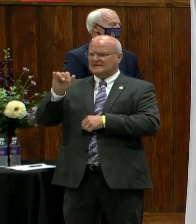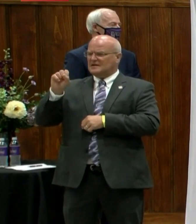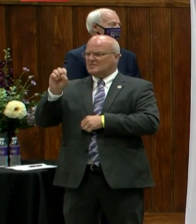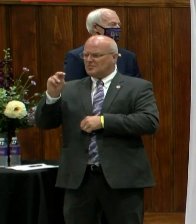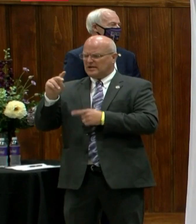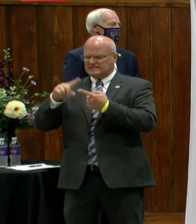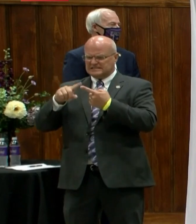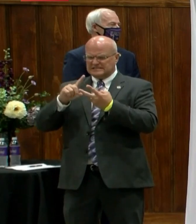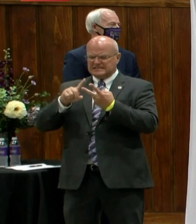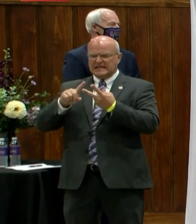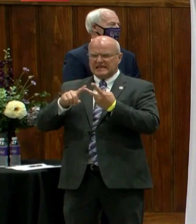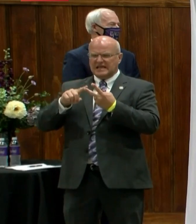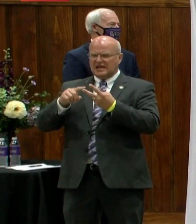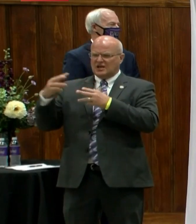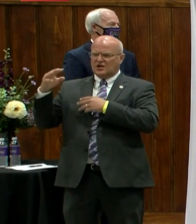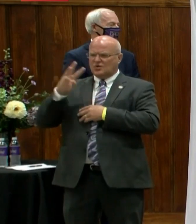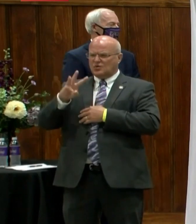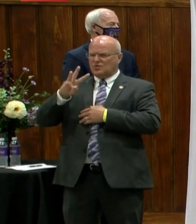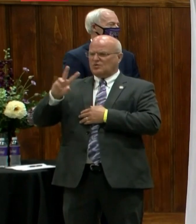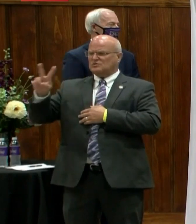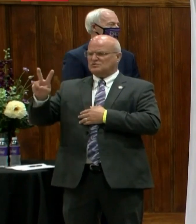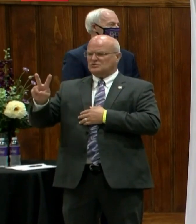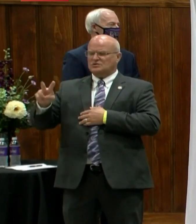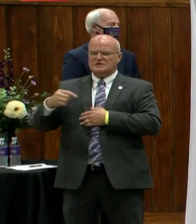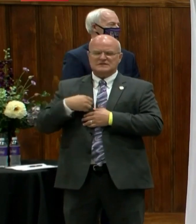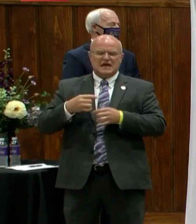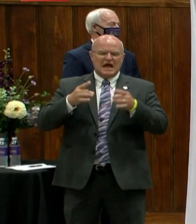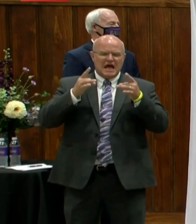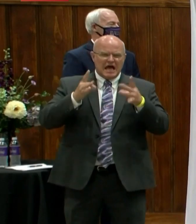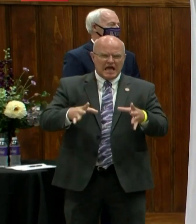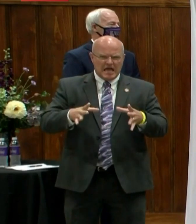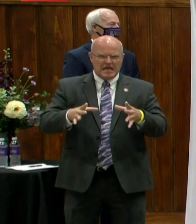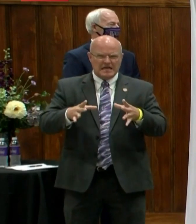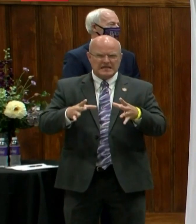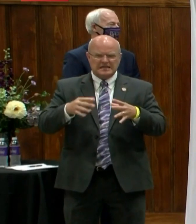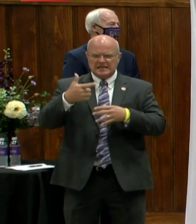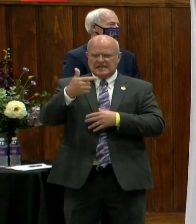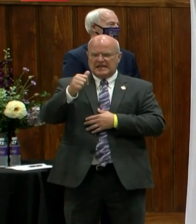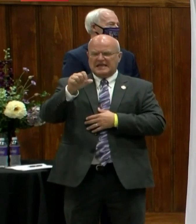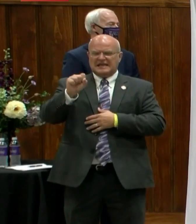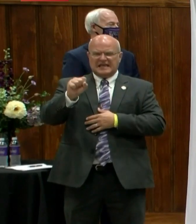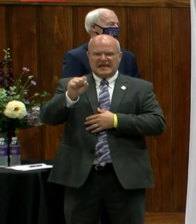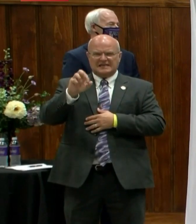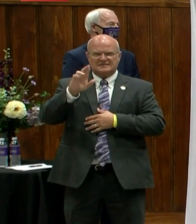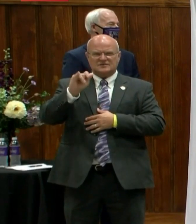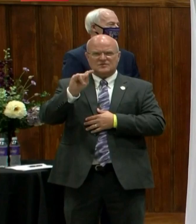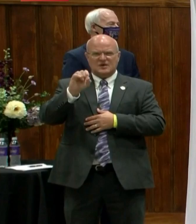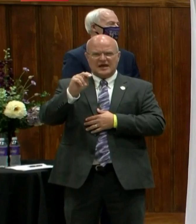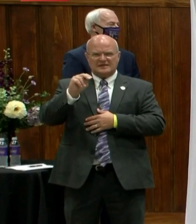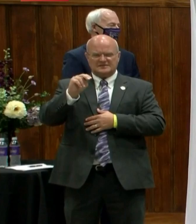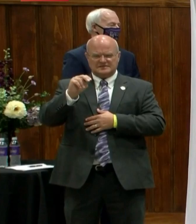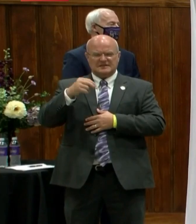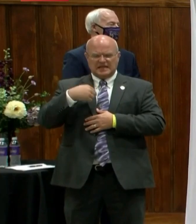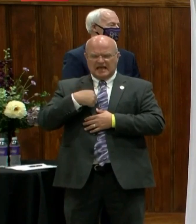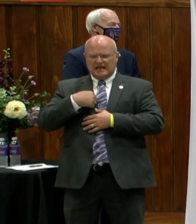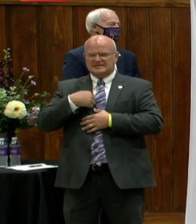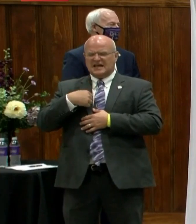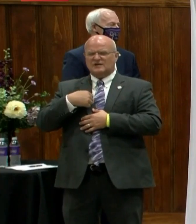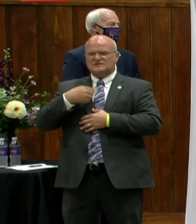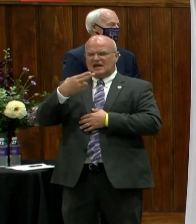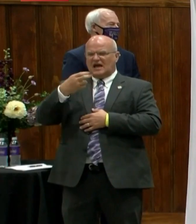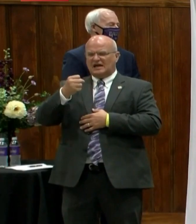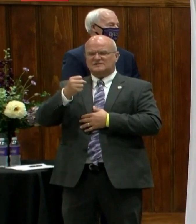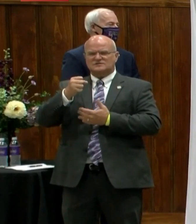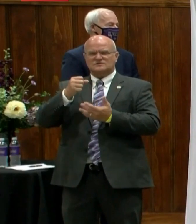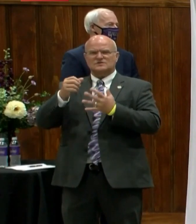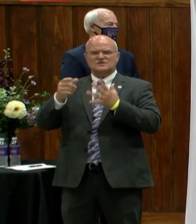War II. And he said, I hated gas rationing. It happened when I was 16 years old. I was a high school sophomore,